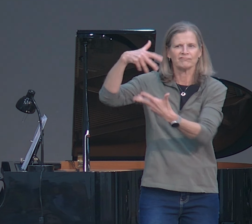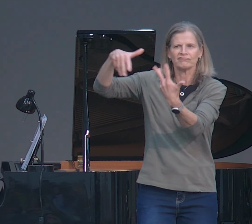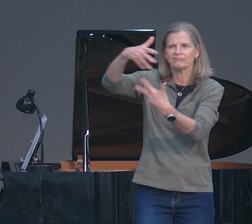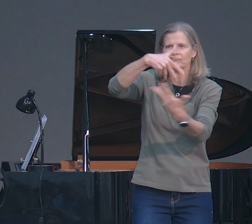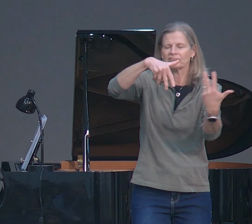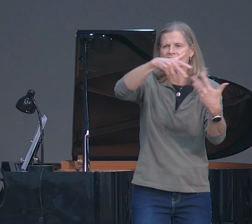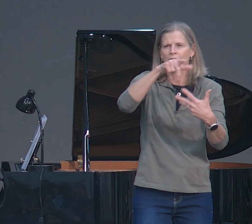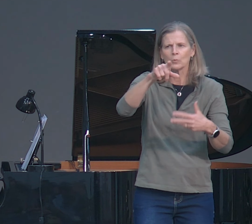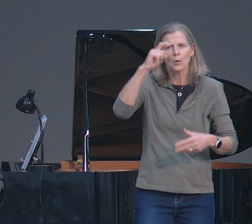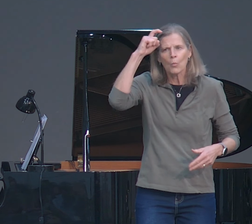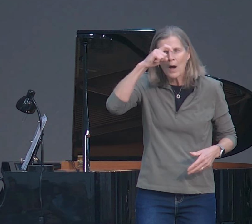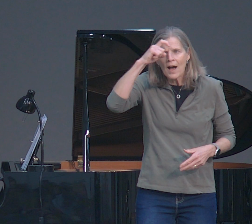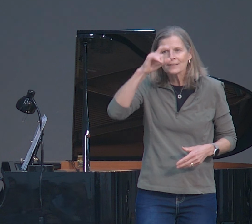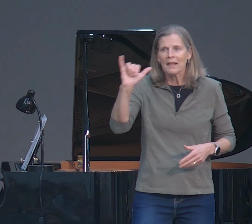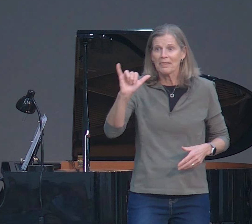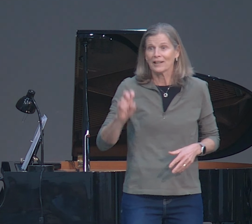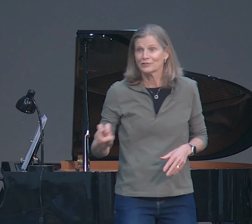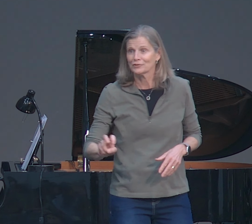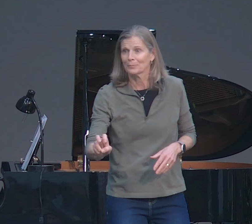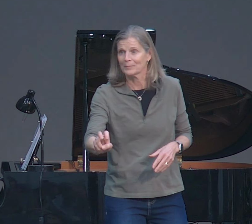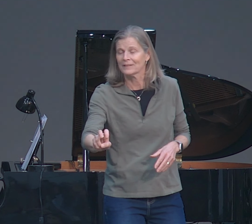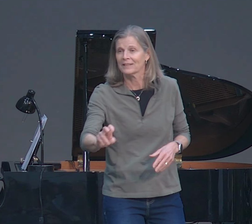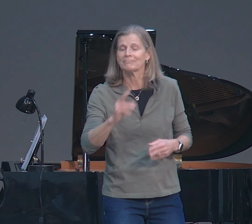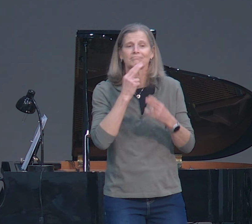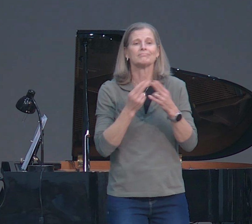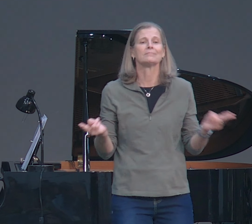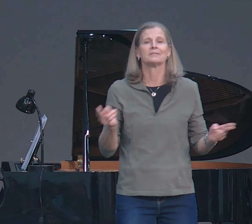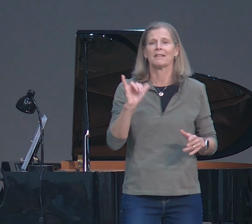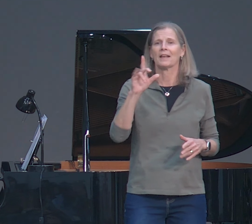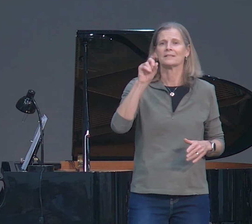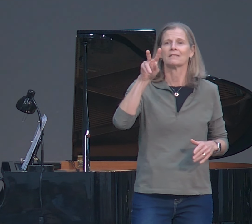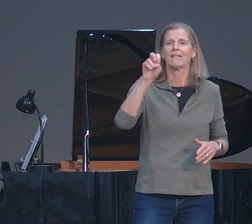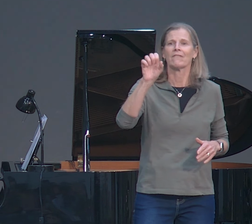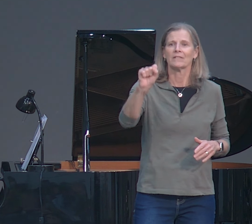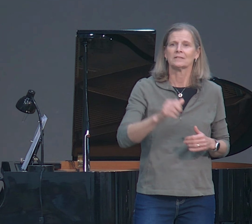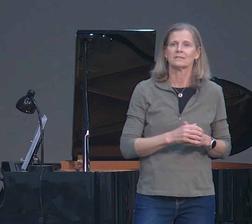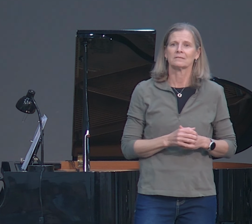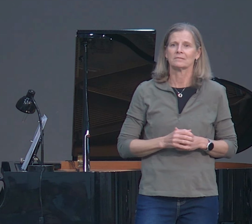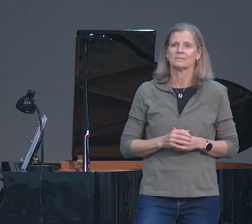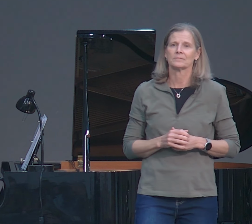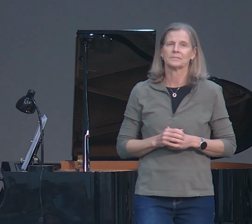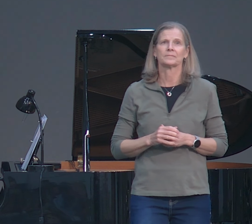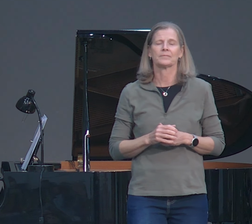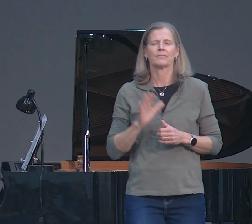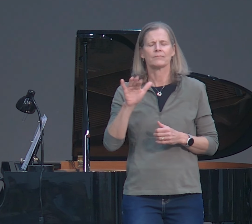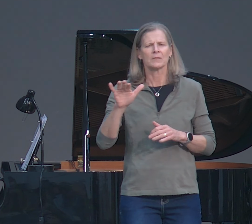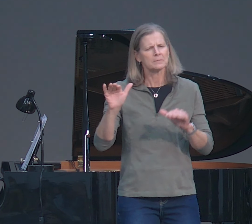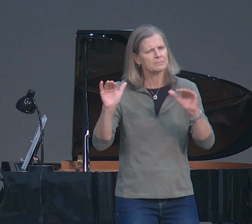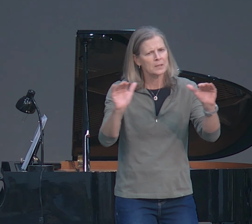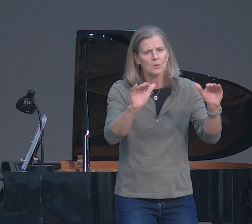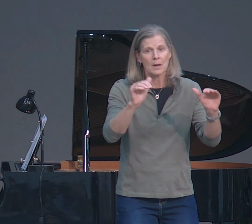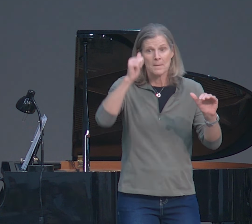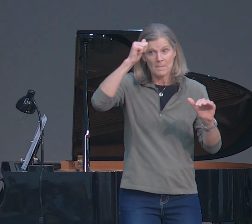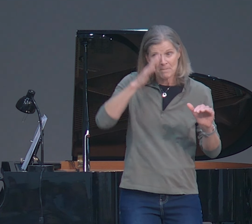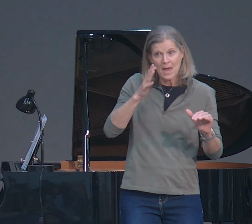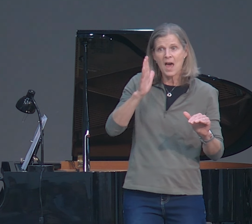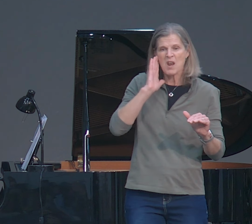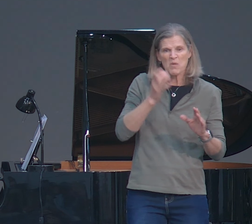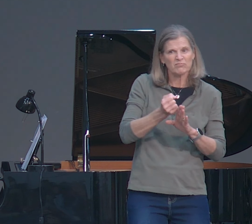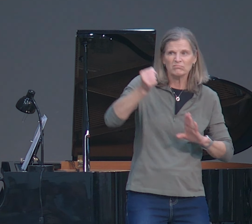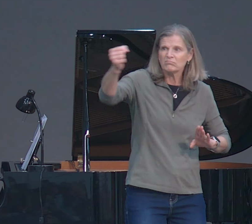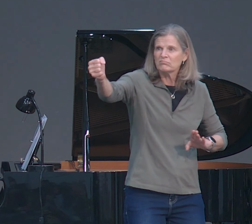So be wise as serpents and innocent as doves. Beware of men, for they will deliver you